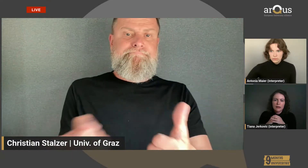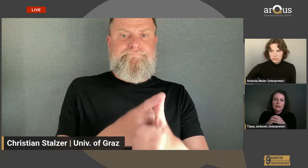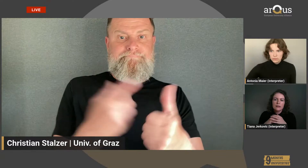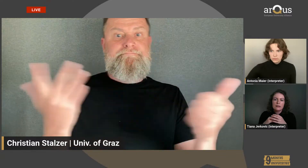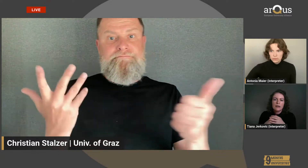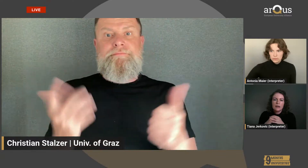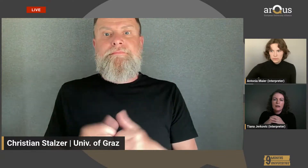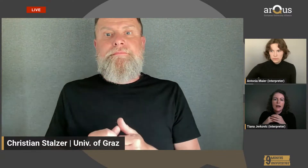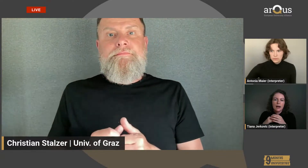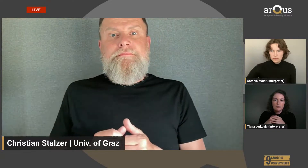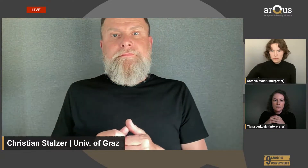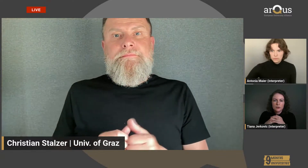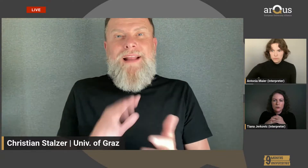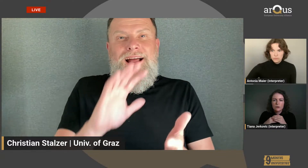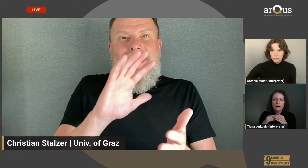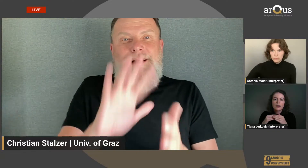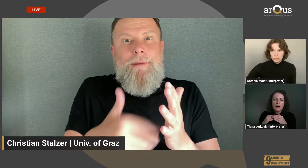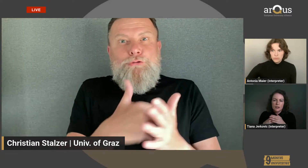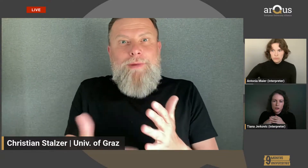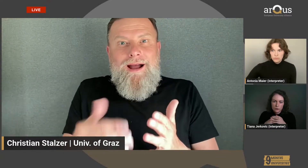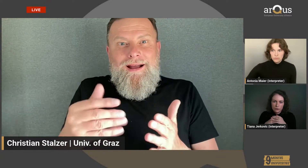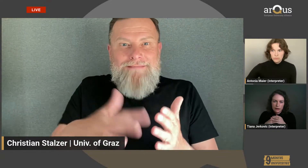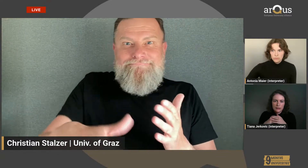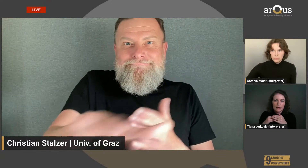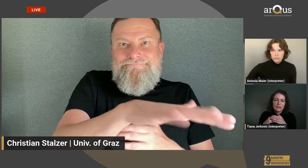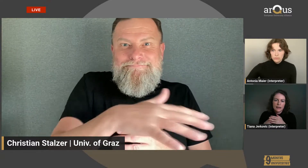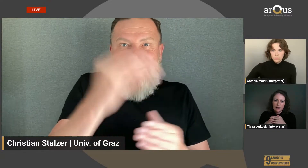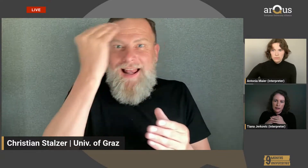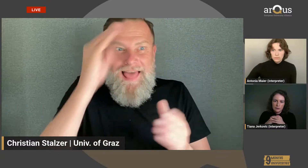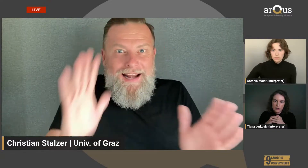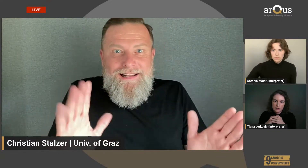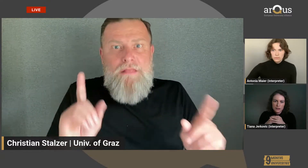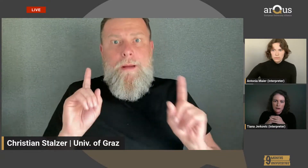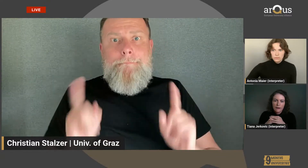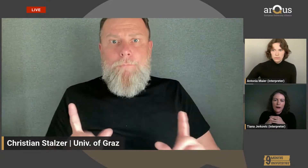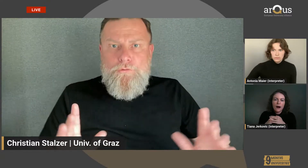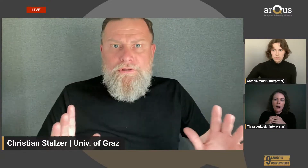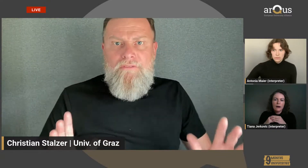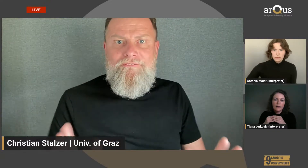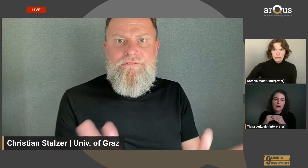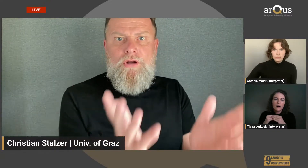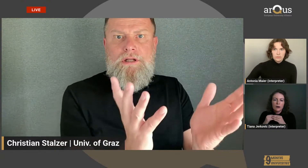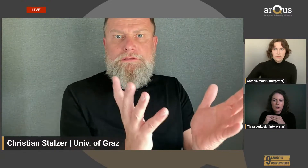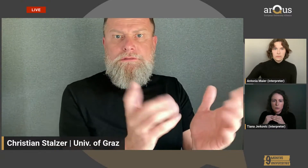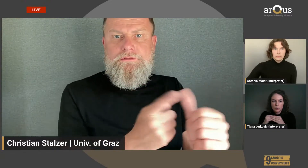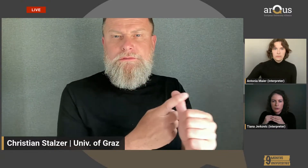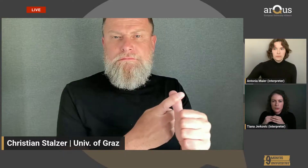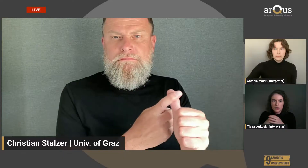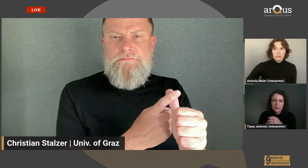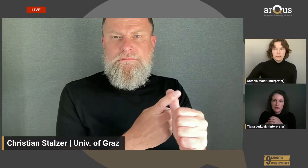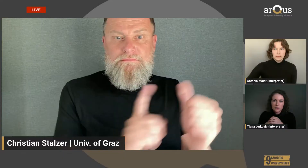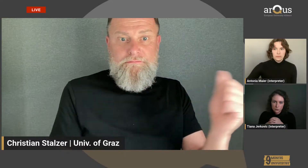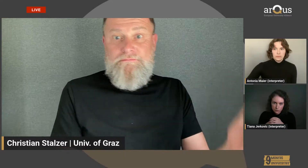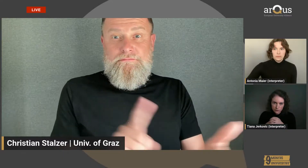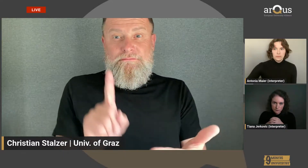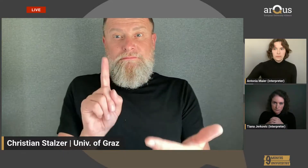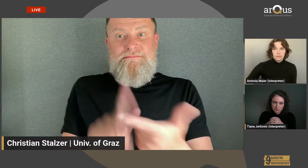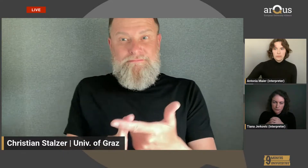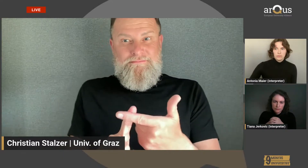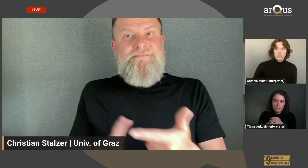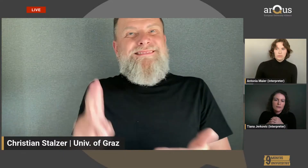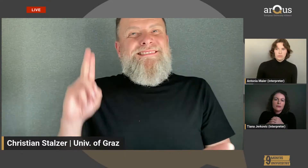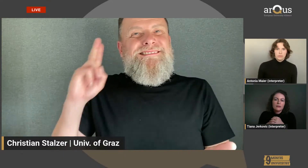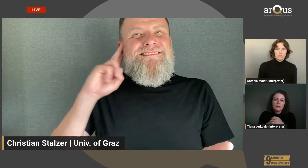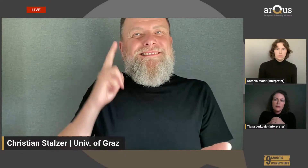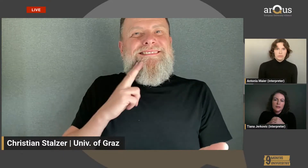countries that they have to ensure that sign languages are also promoted in school,